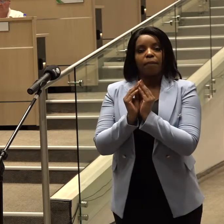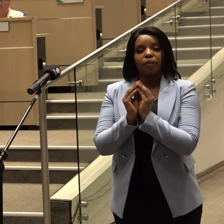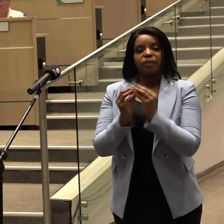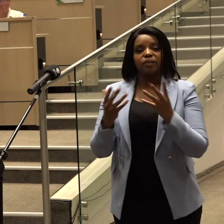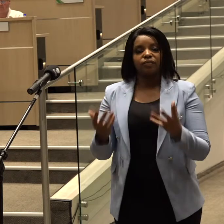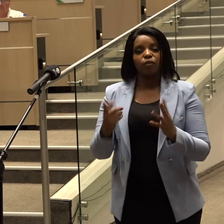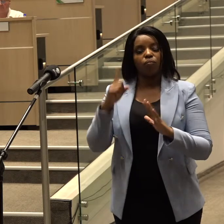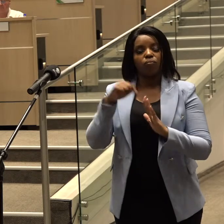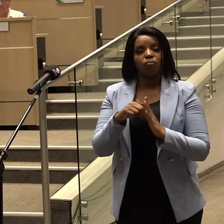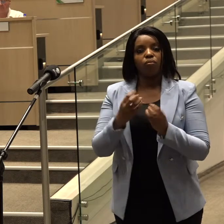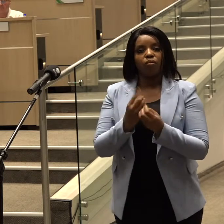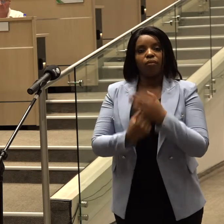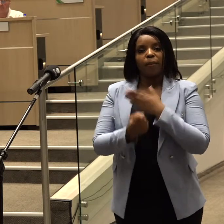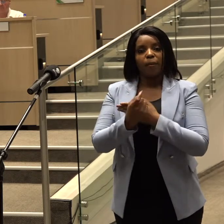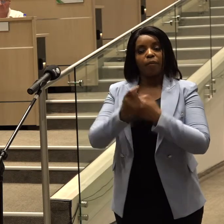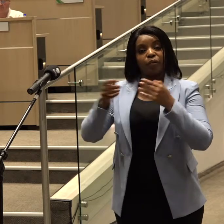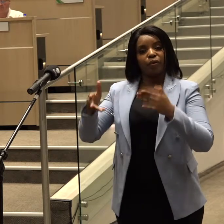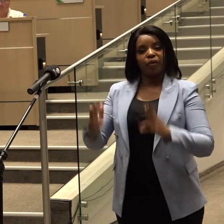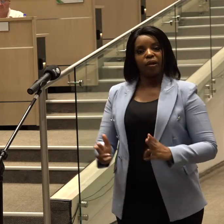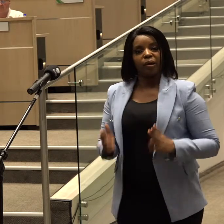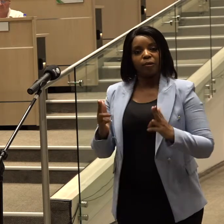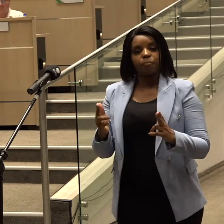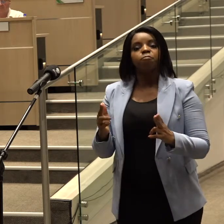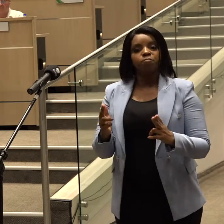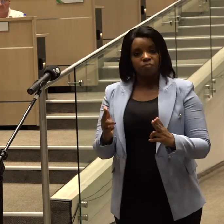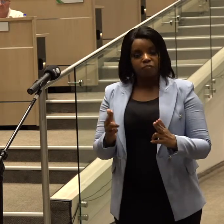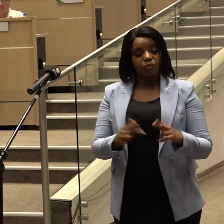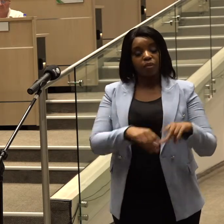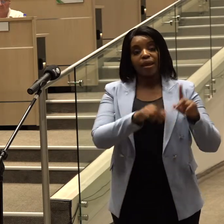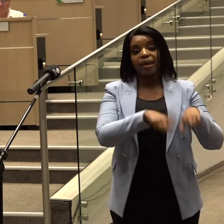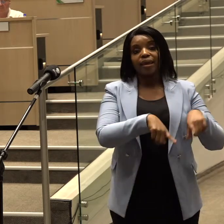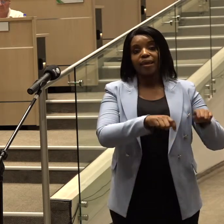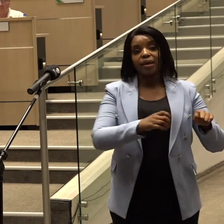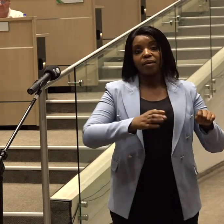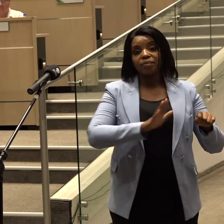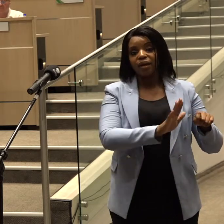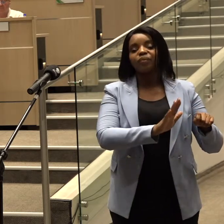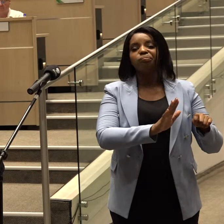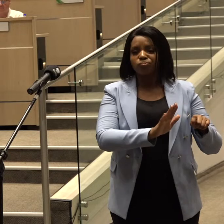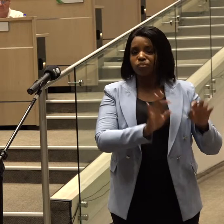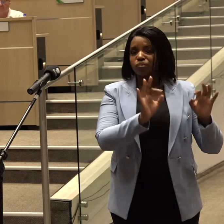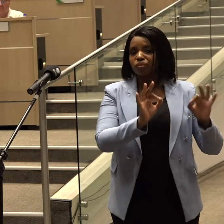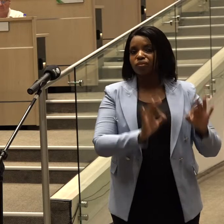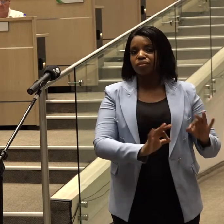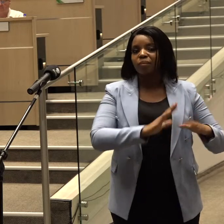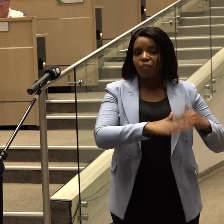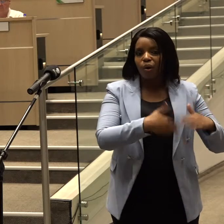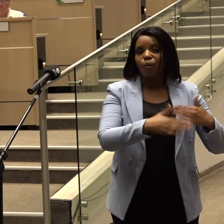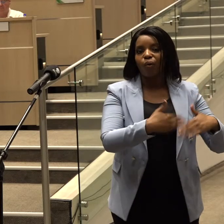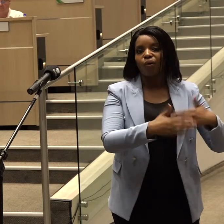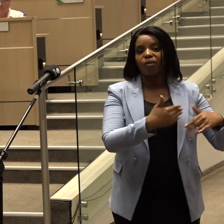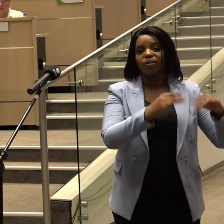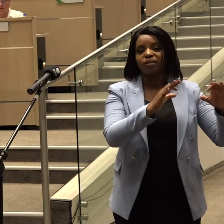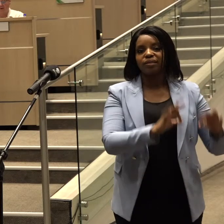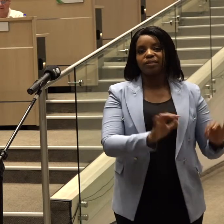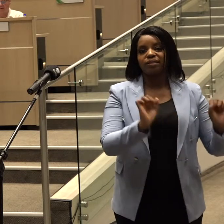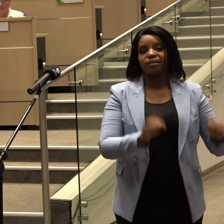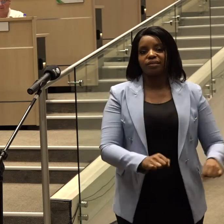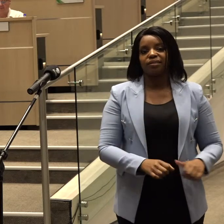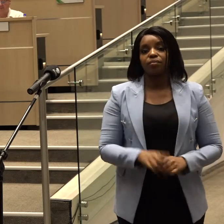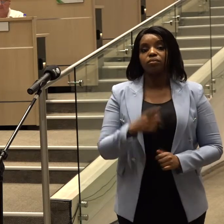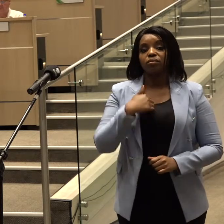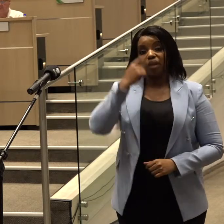this progress in Cape Town you know I'm sure that you also noticed or you're writing the news that in September this year